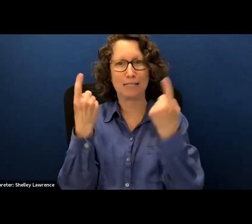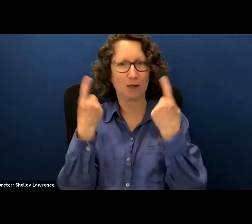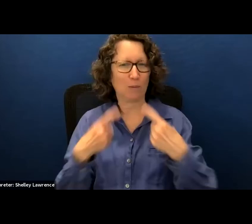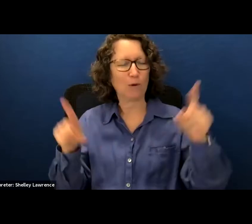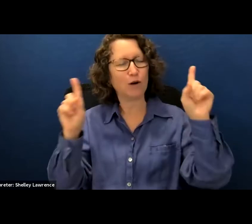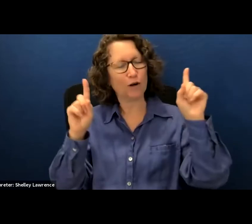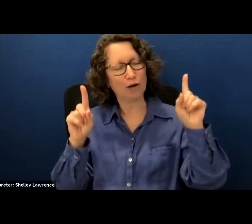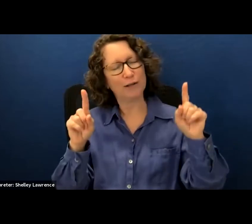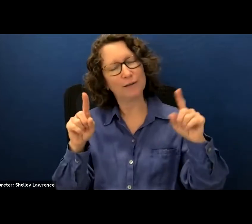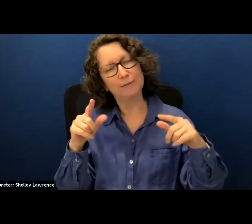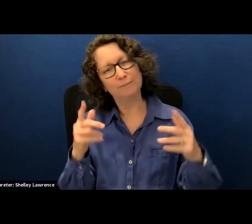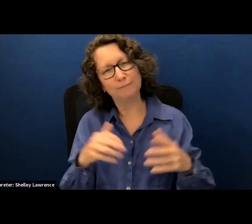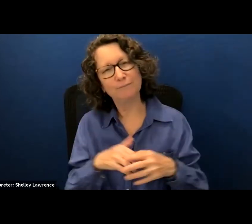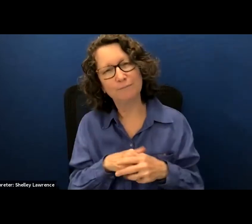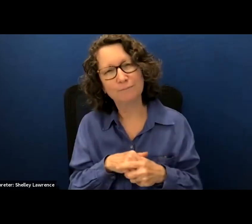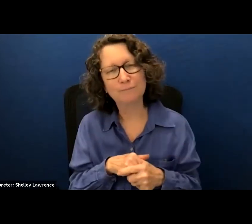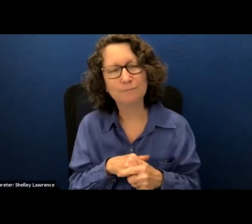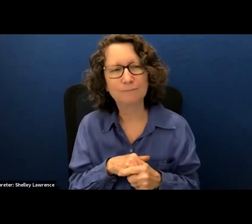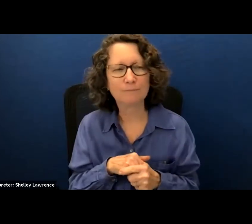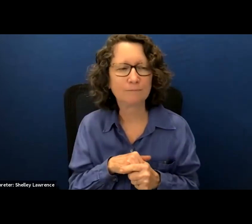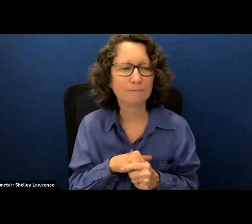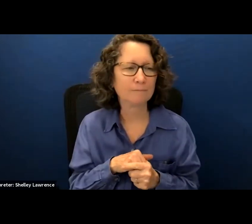So,